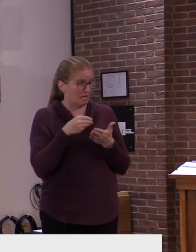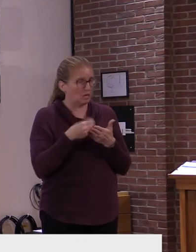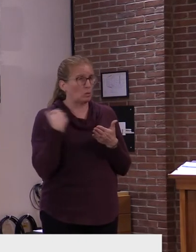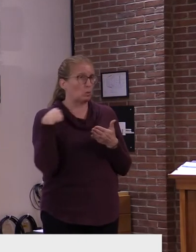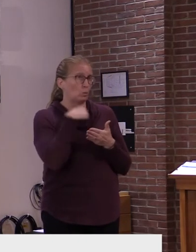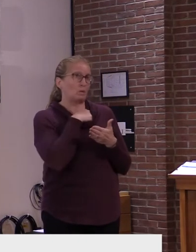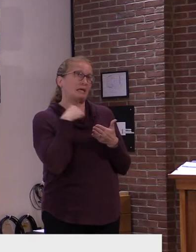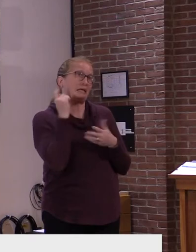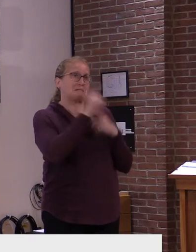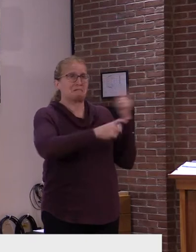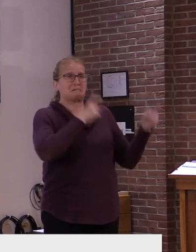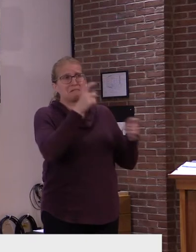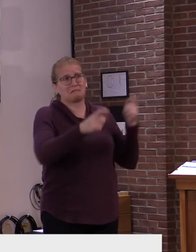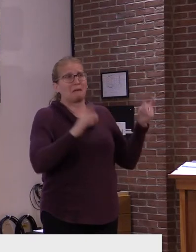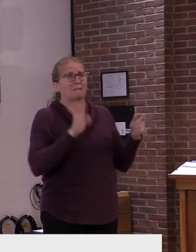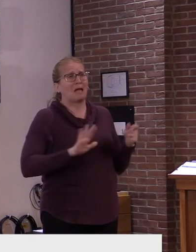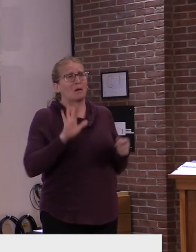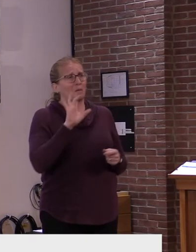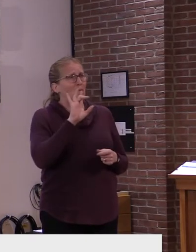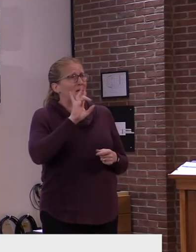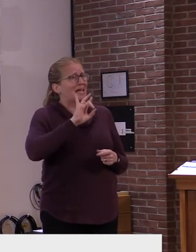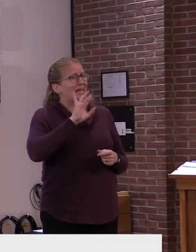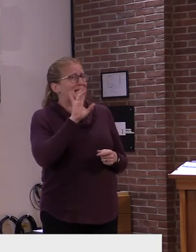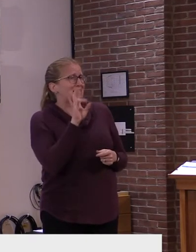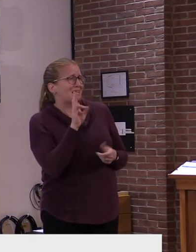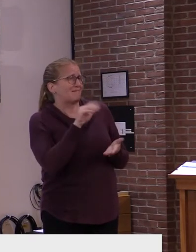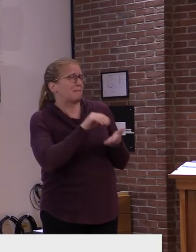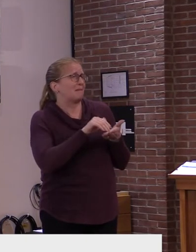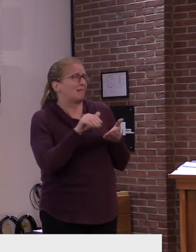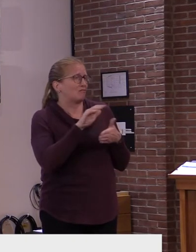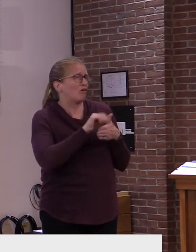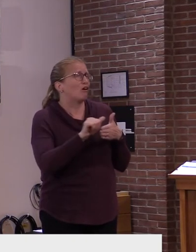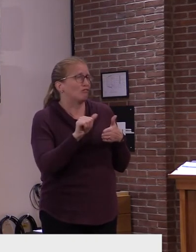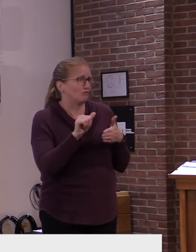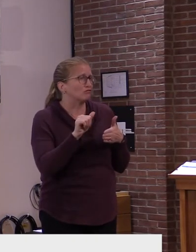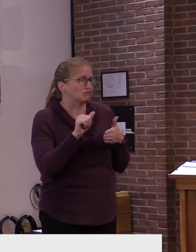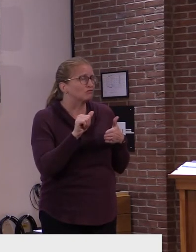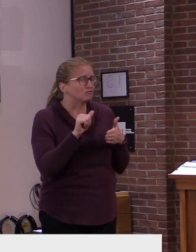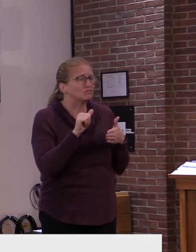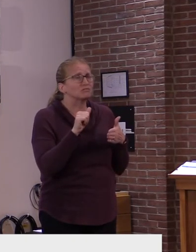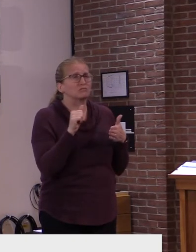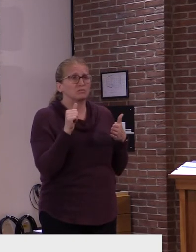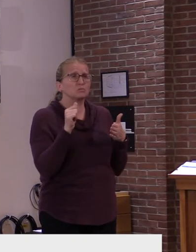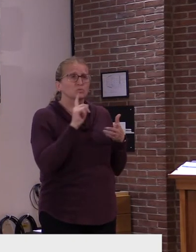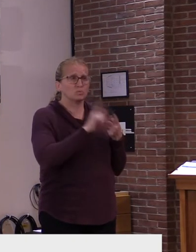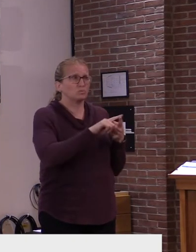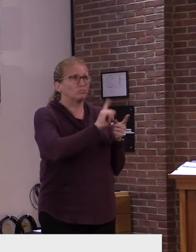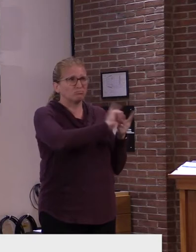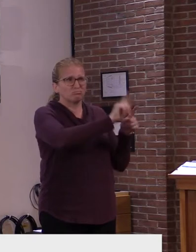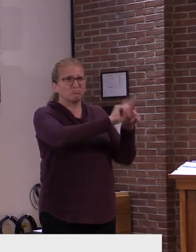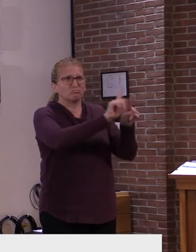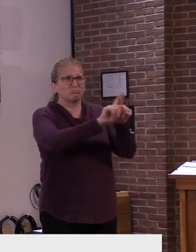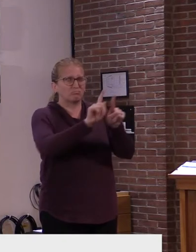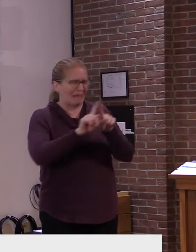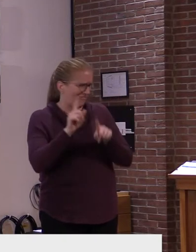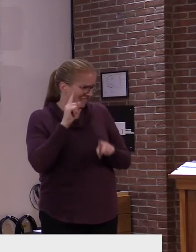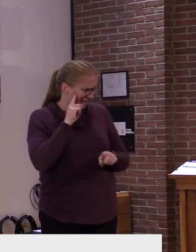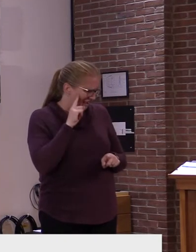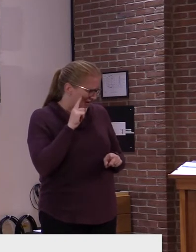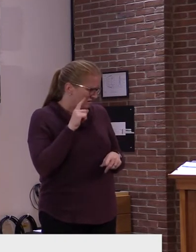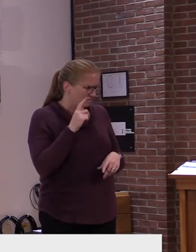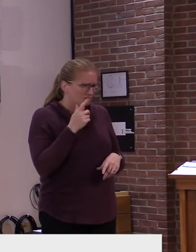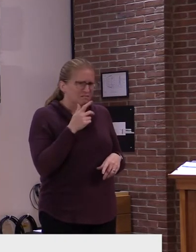about $87 million of money out to various facilities. I think there